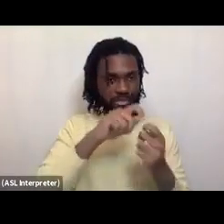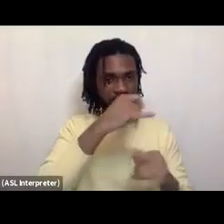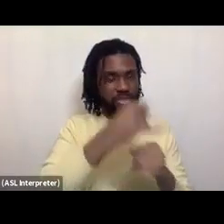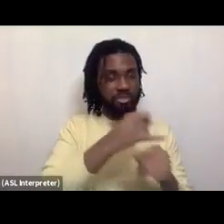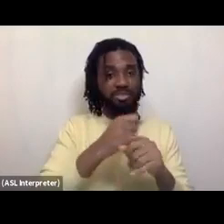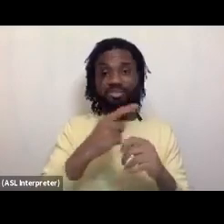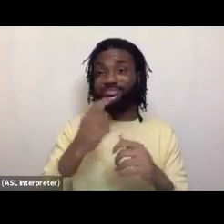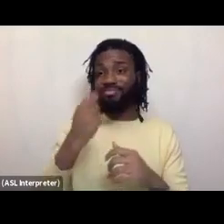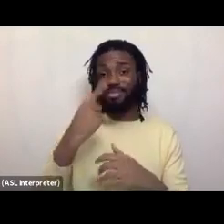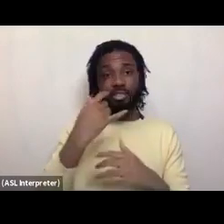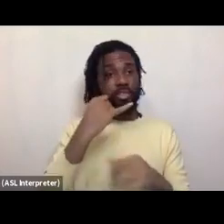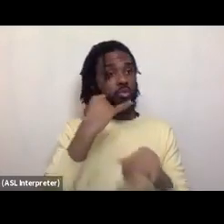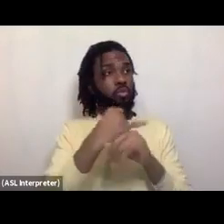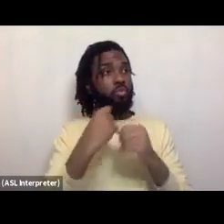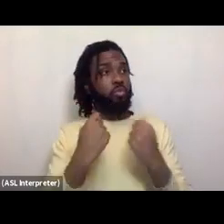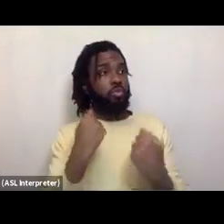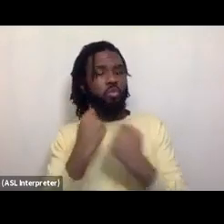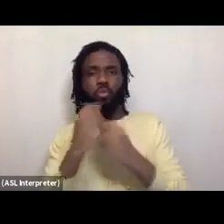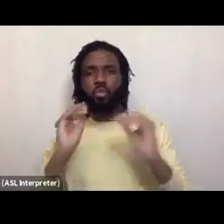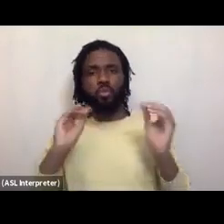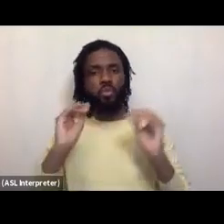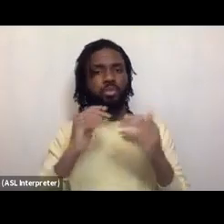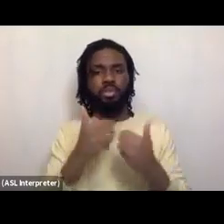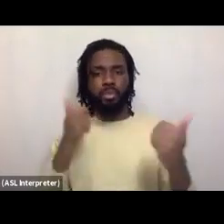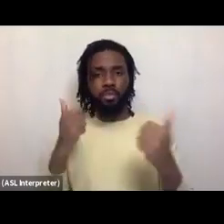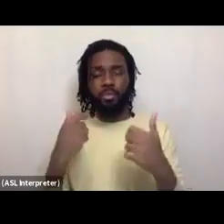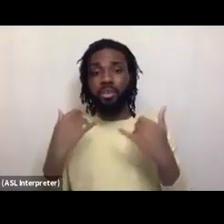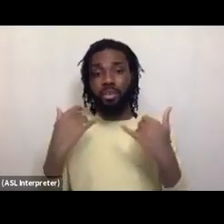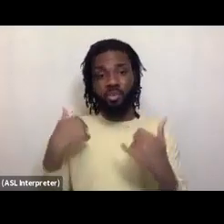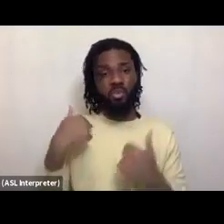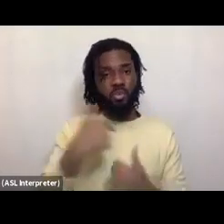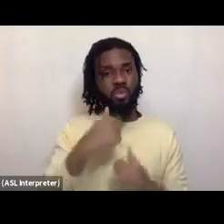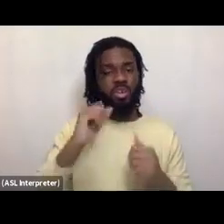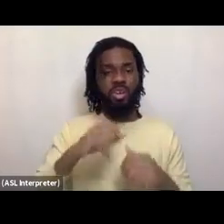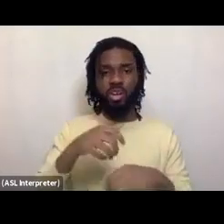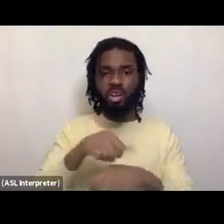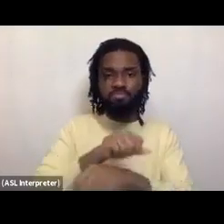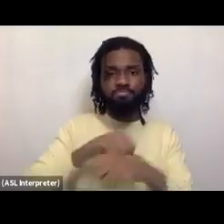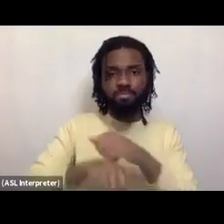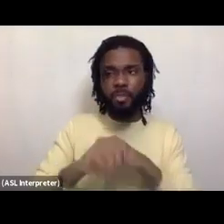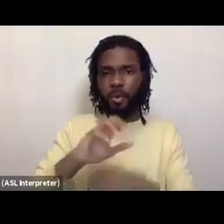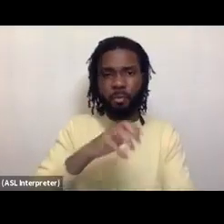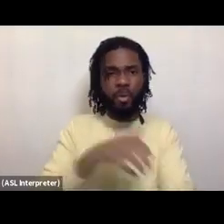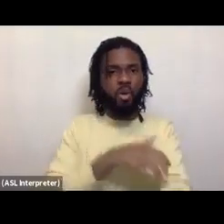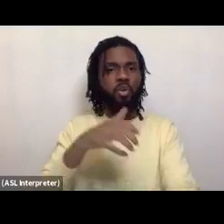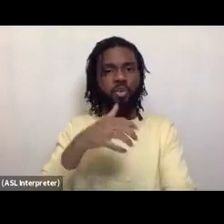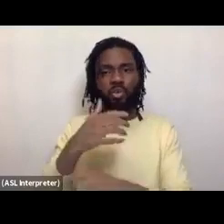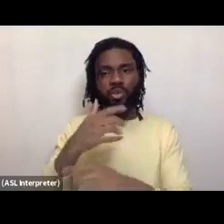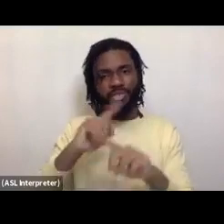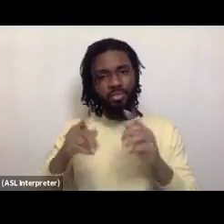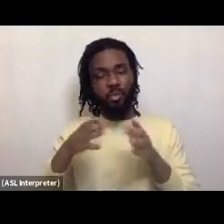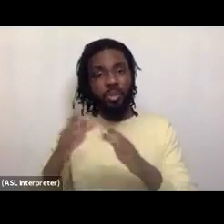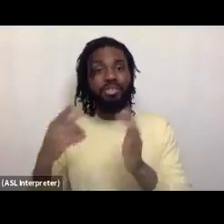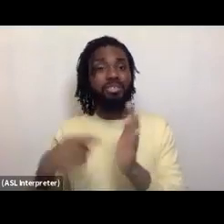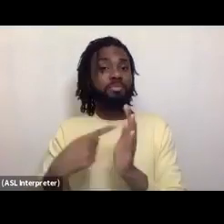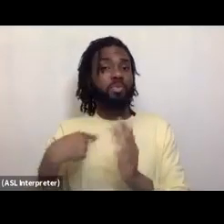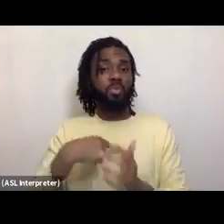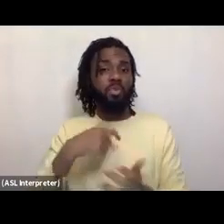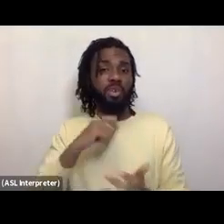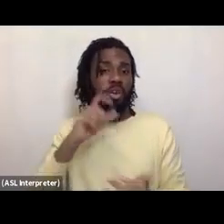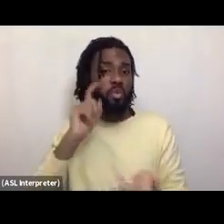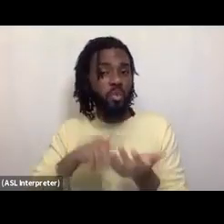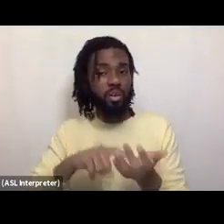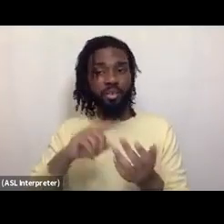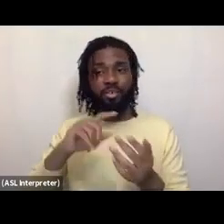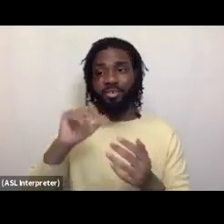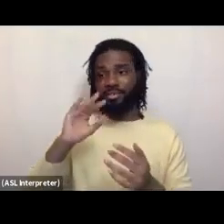support, and we're able to be powerful in ways that we don't recognize all the time when we rely on each other